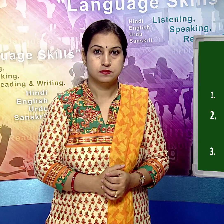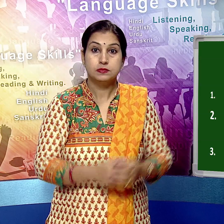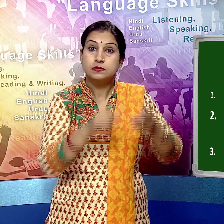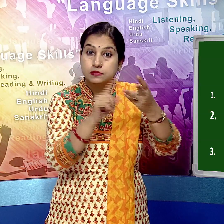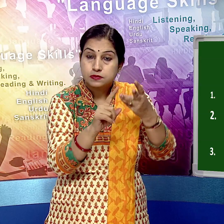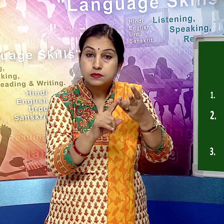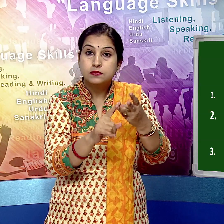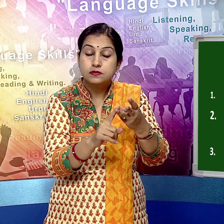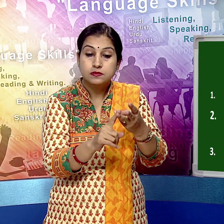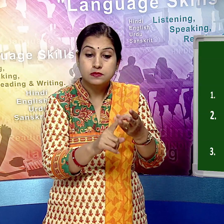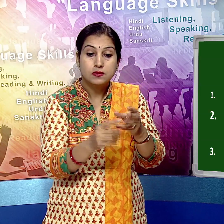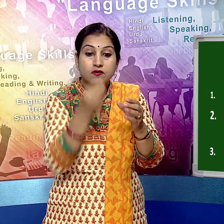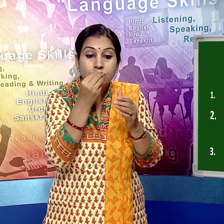Stopping the action of enzymes.